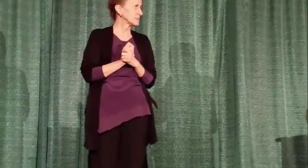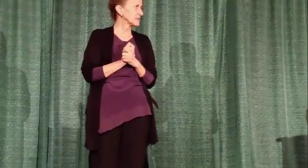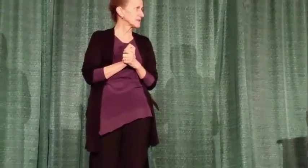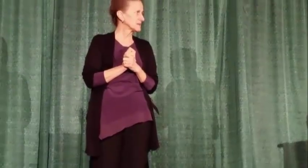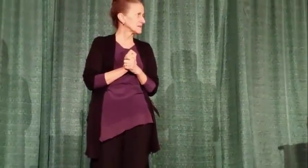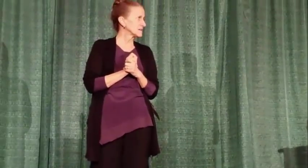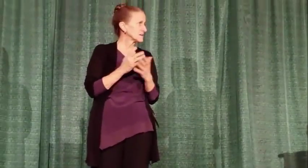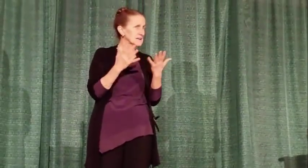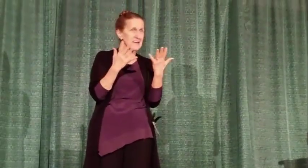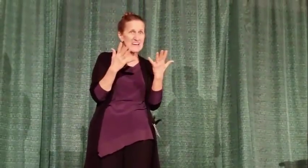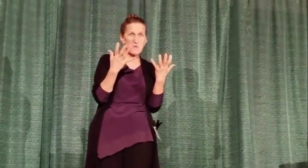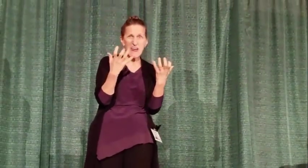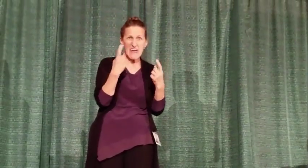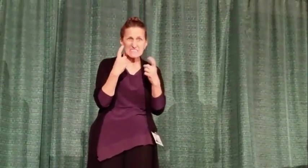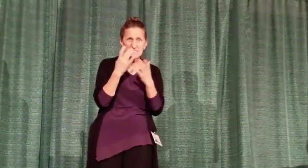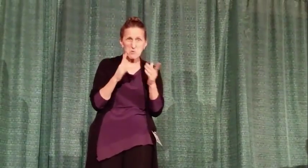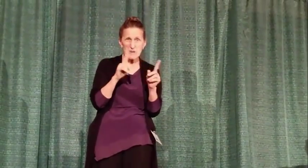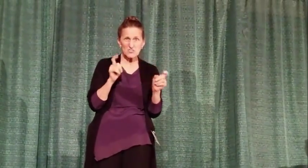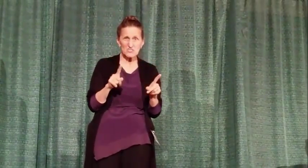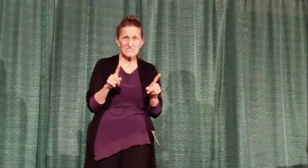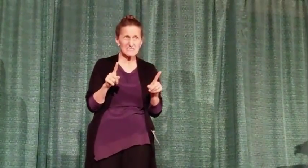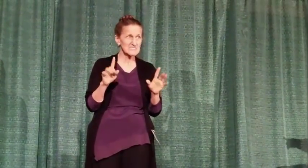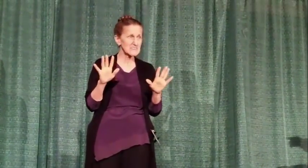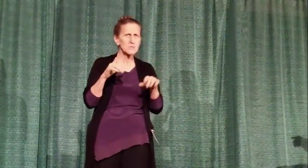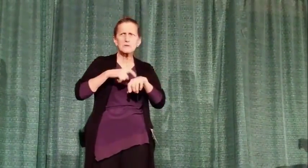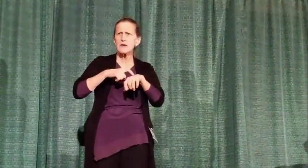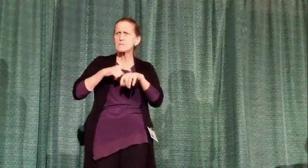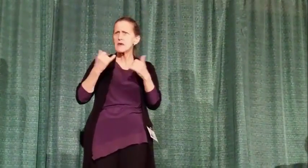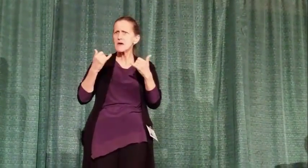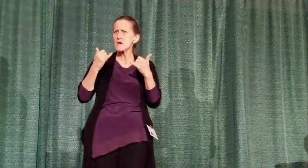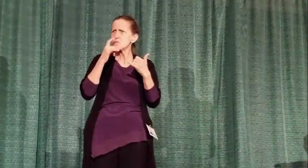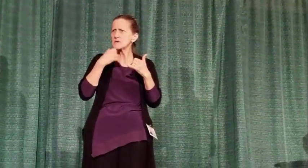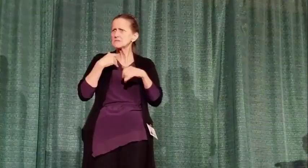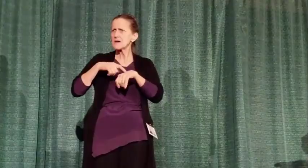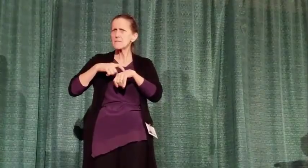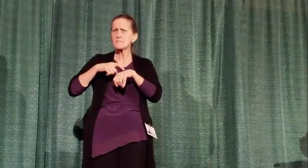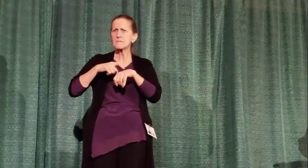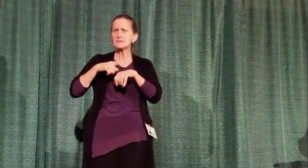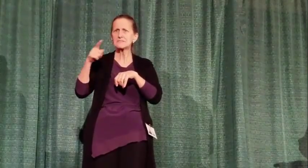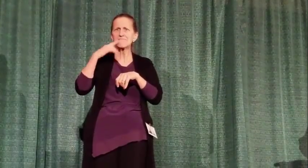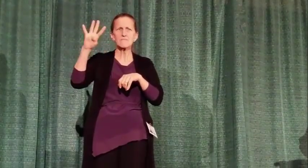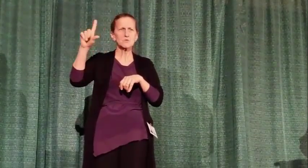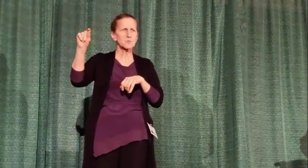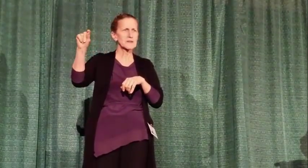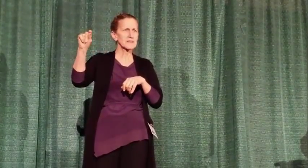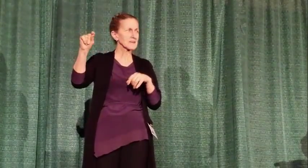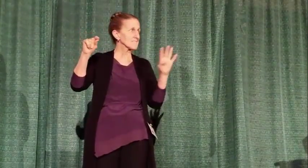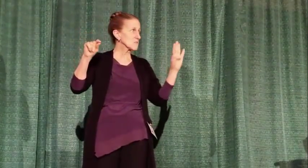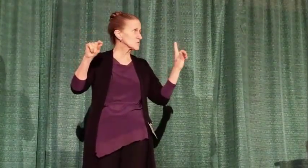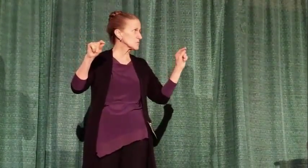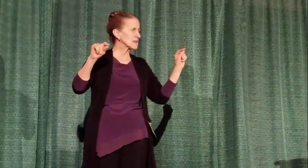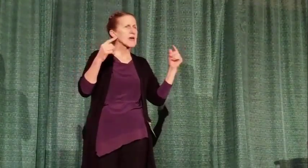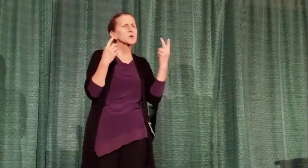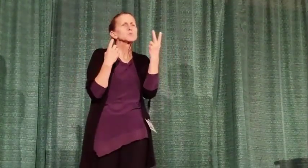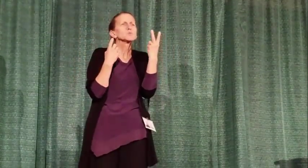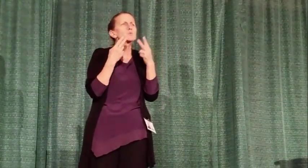You guys to ask a few questions? Okay, what time is it, by the way? Anybody have time? 4:20. 4:20. I'll just take